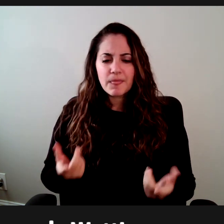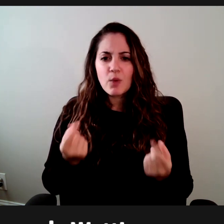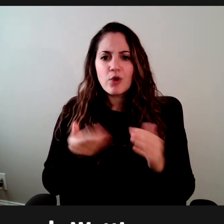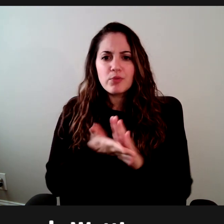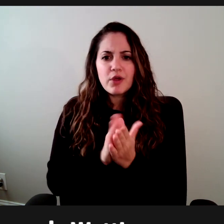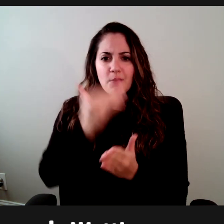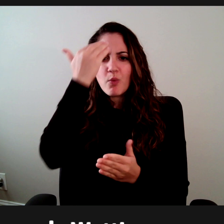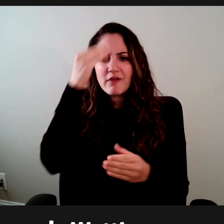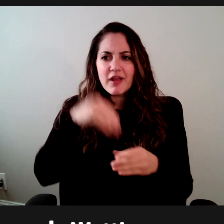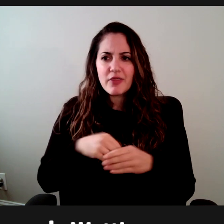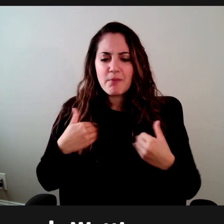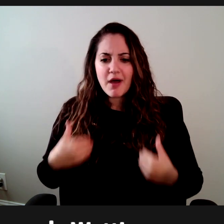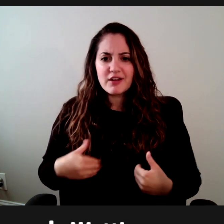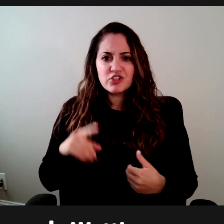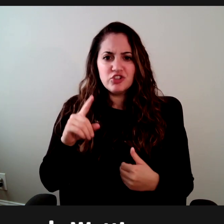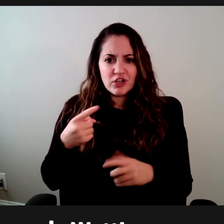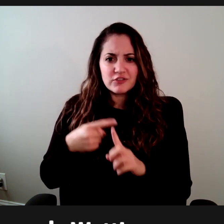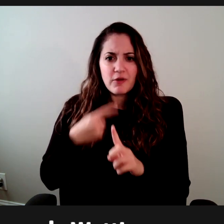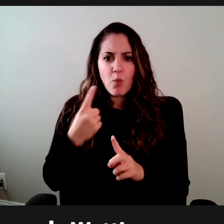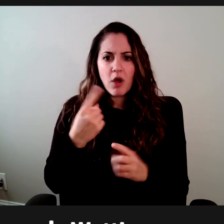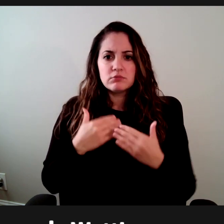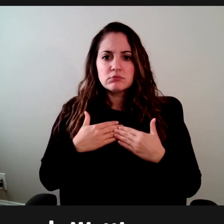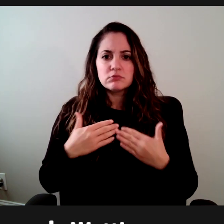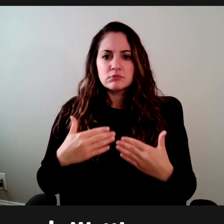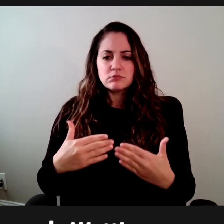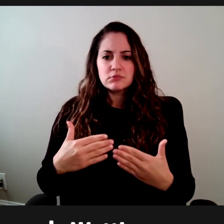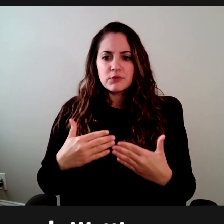What can you become aware of?